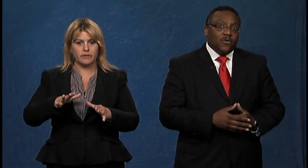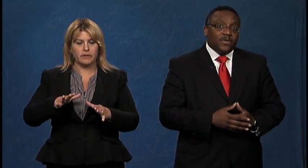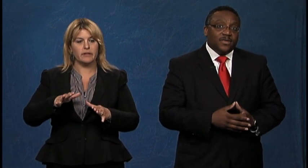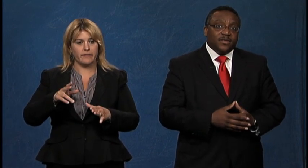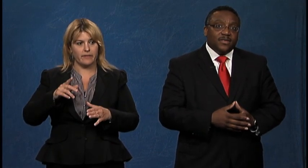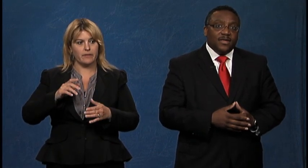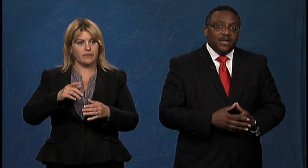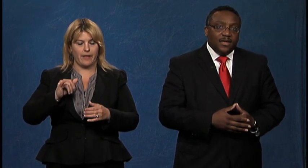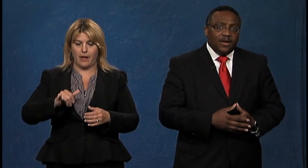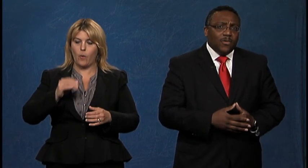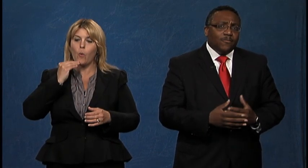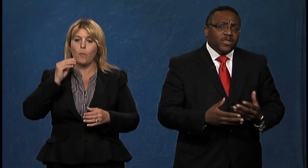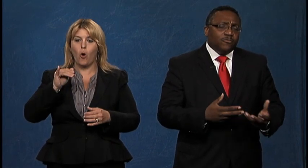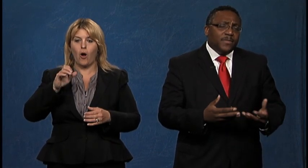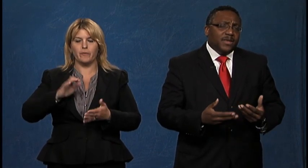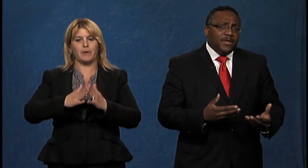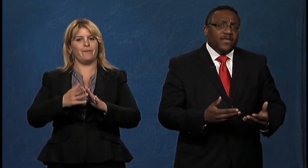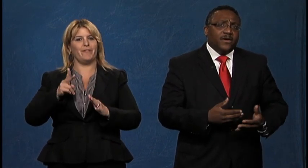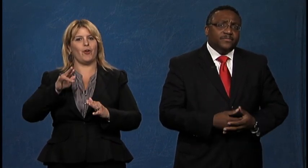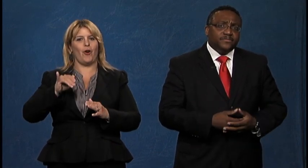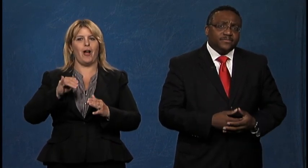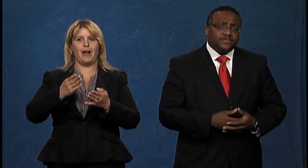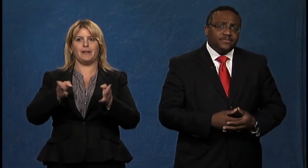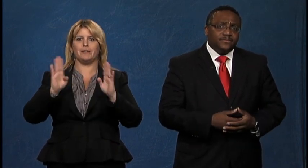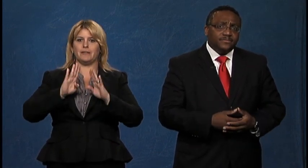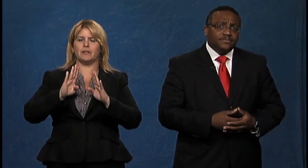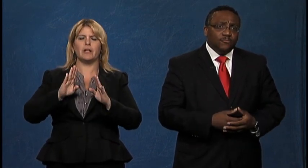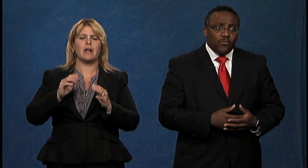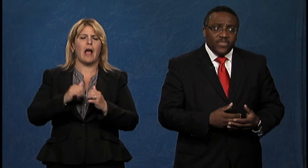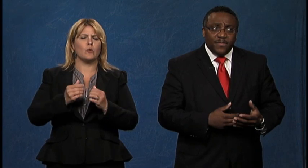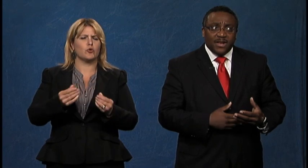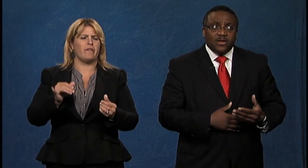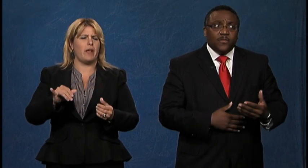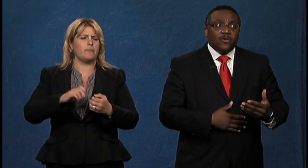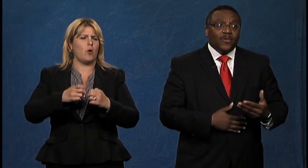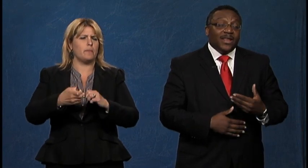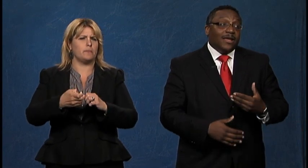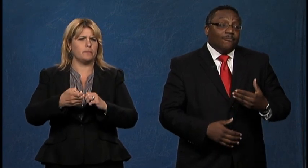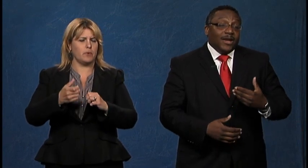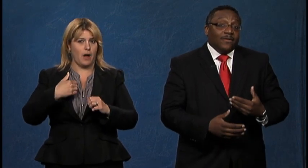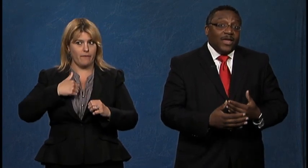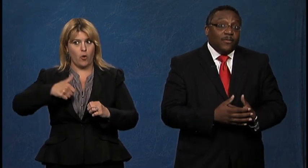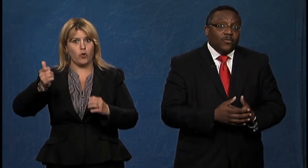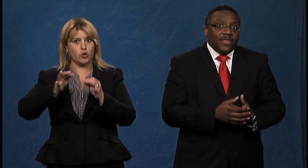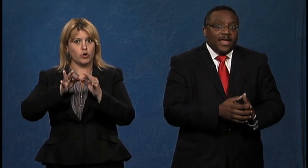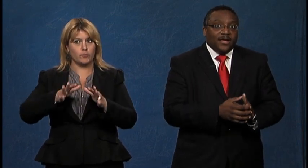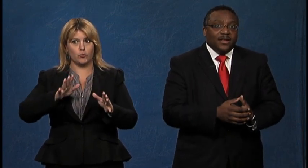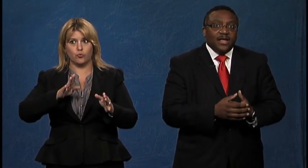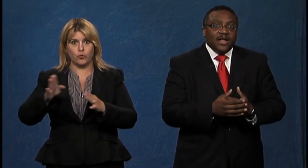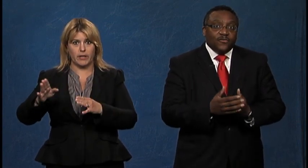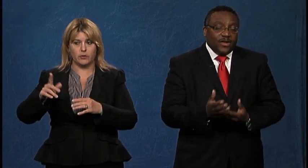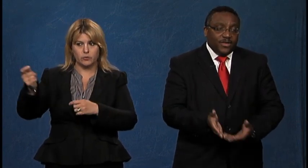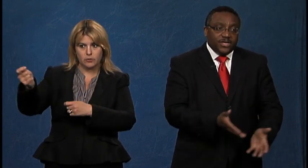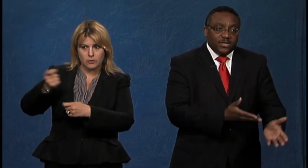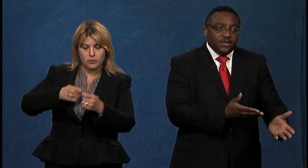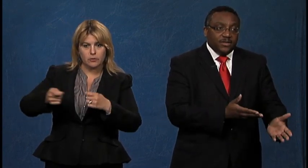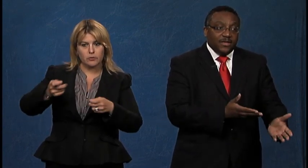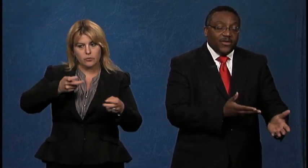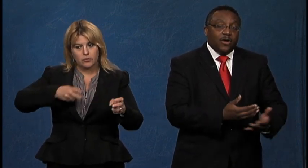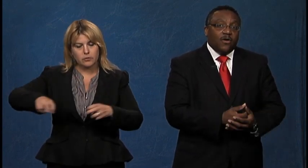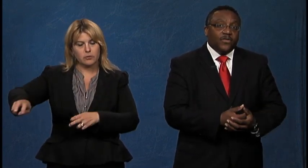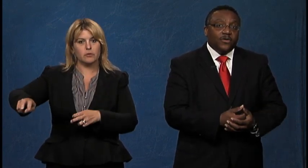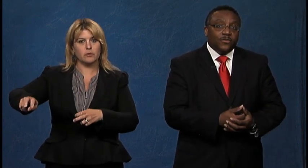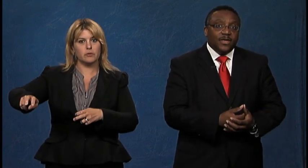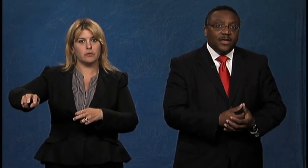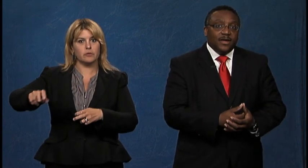VRI purposes? What would the remedy be there? Would there be an interpreter readily available that they could transition the